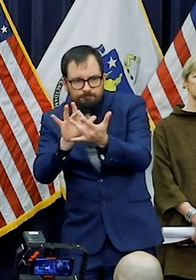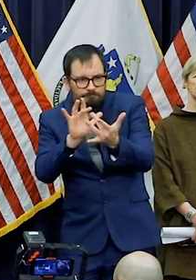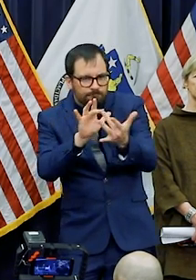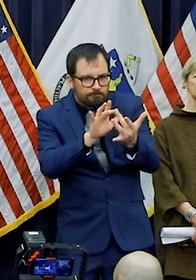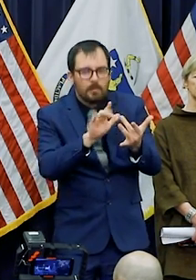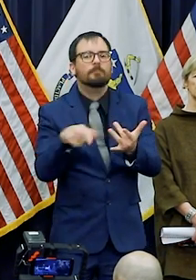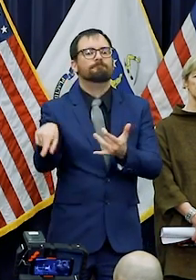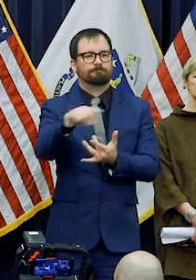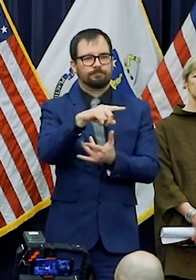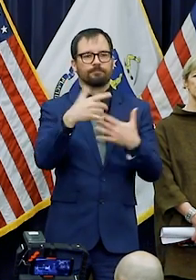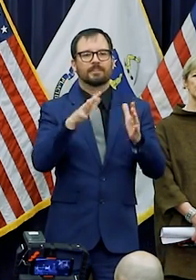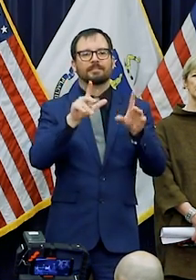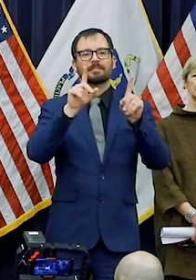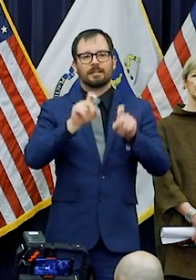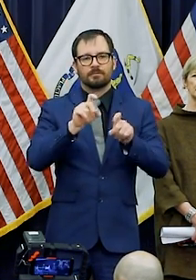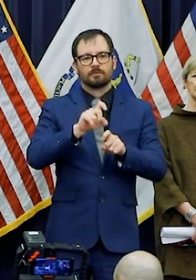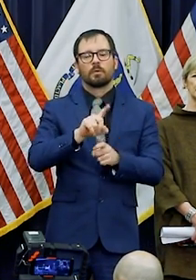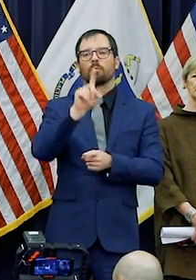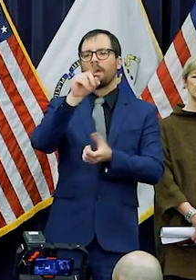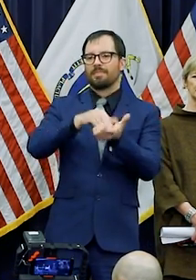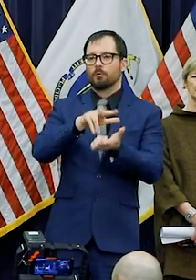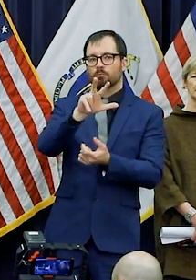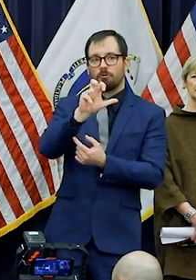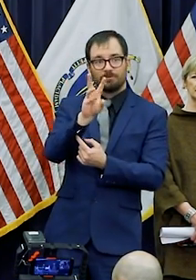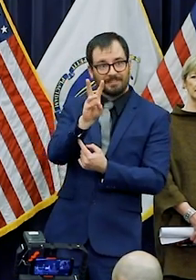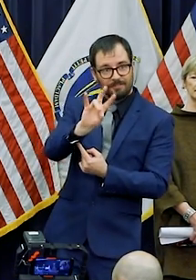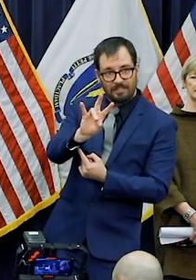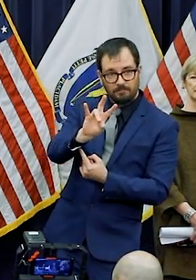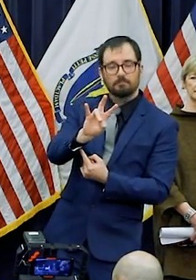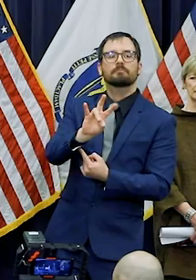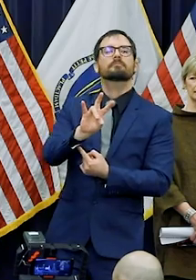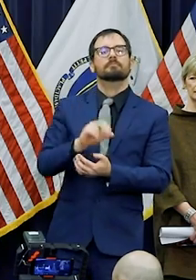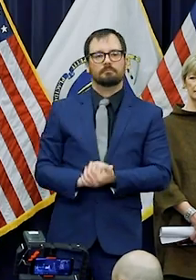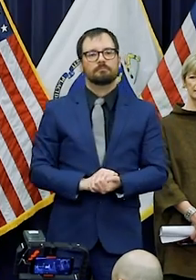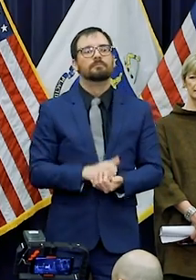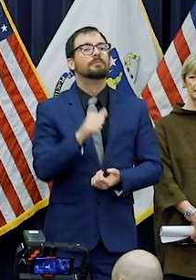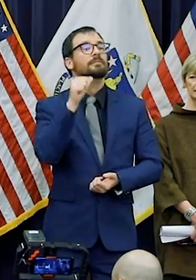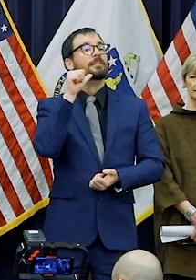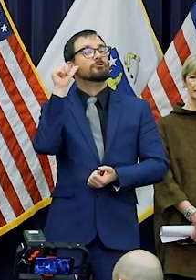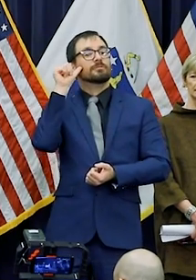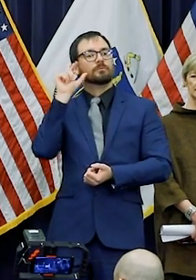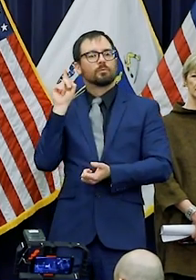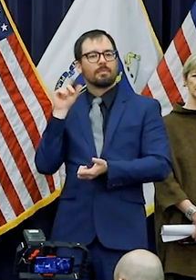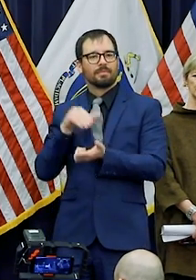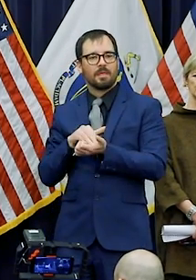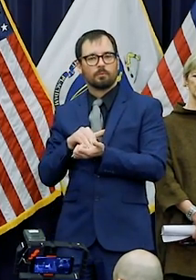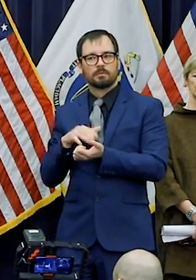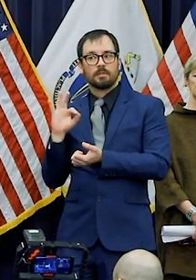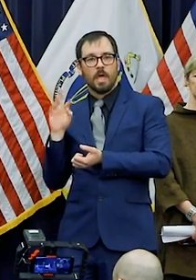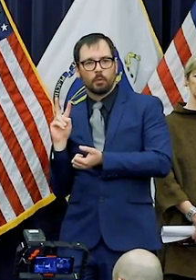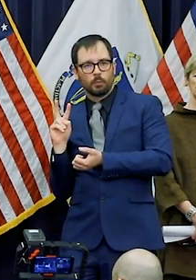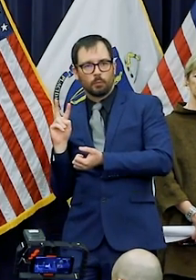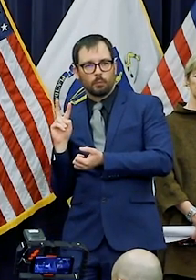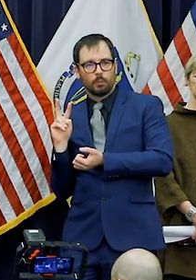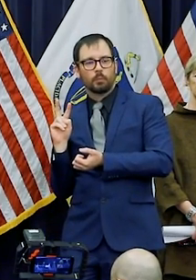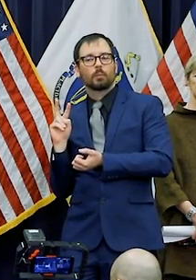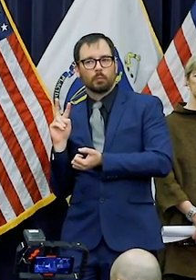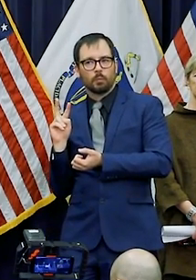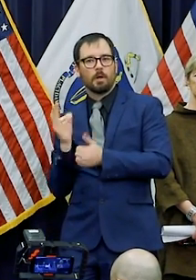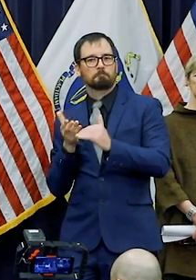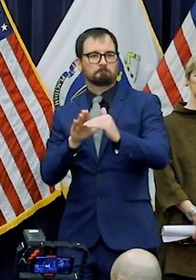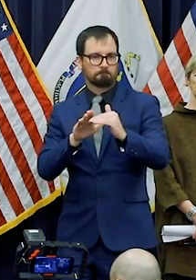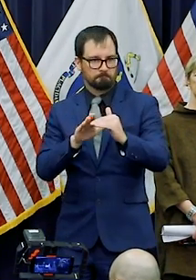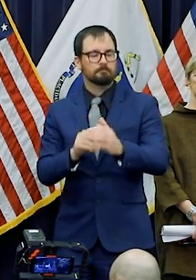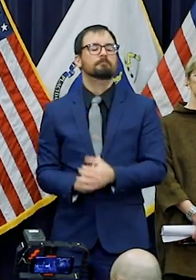1,367 tests from 1,092 tests yesterday. We have over 204 results also reported to us